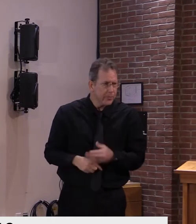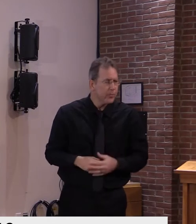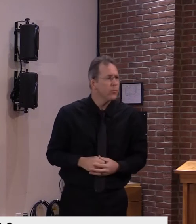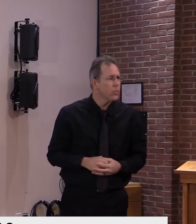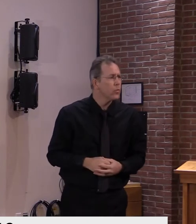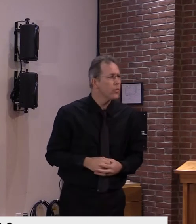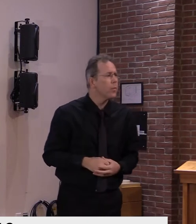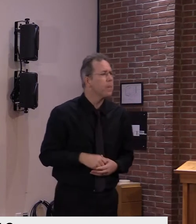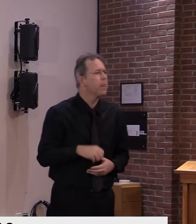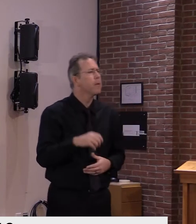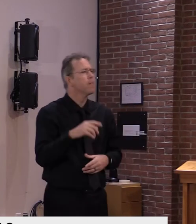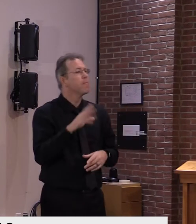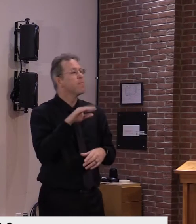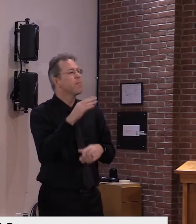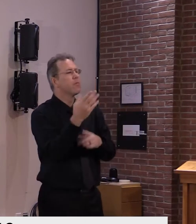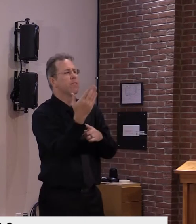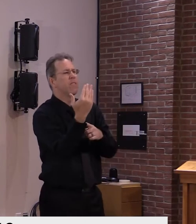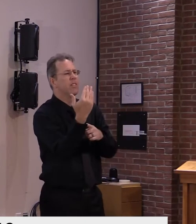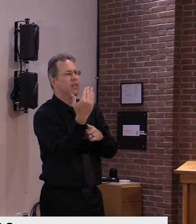at that briefing.